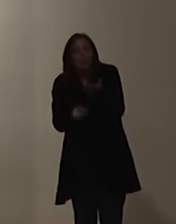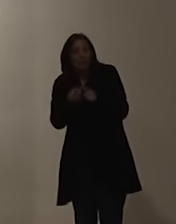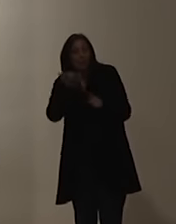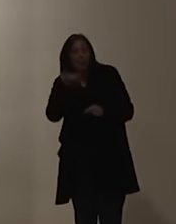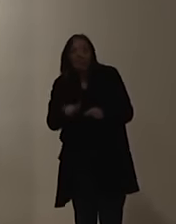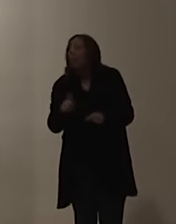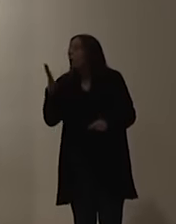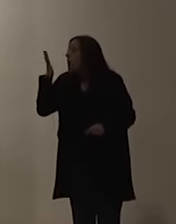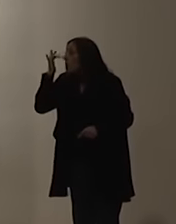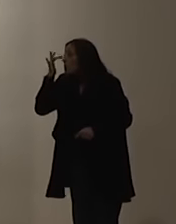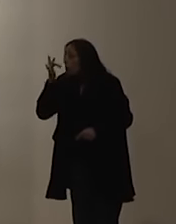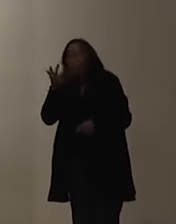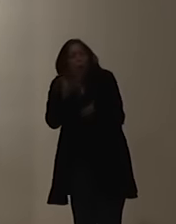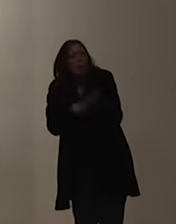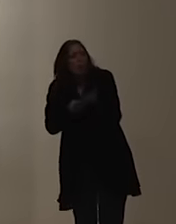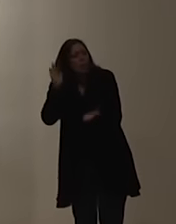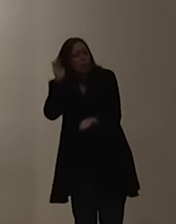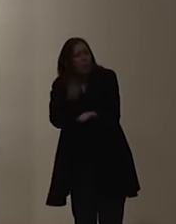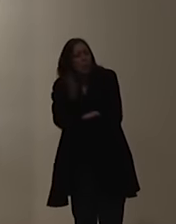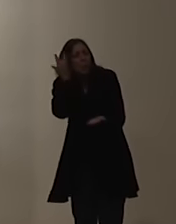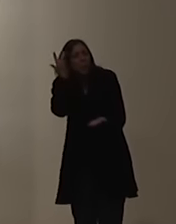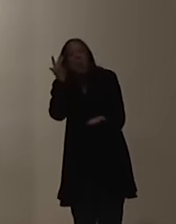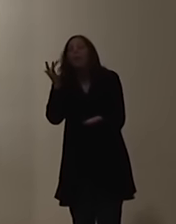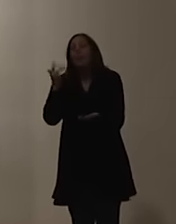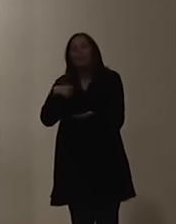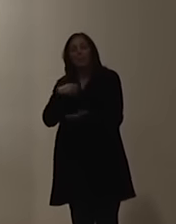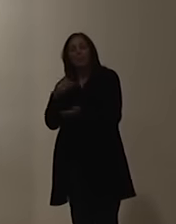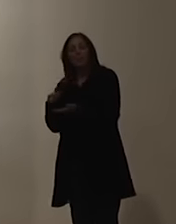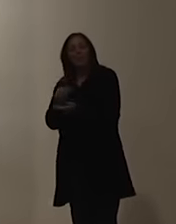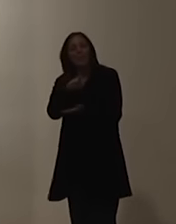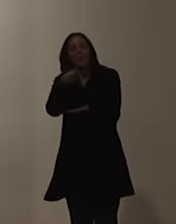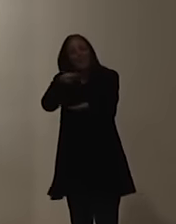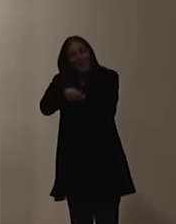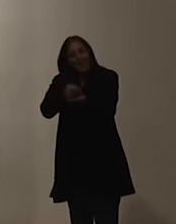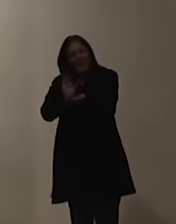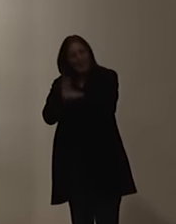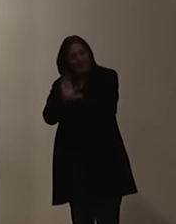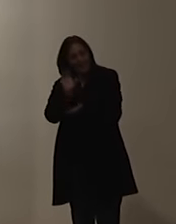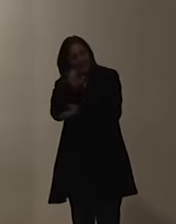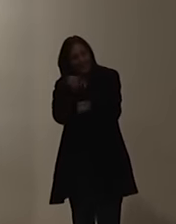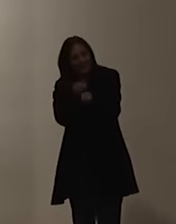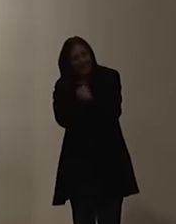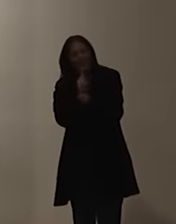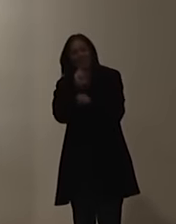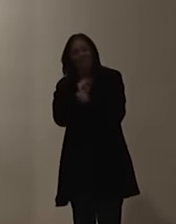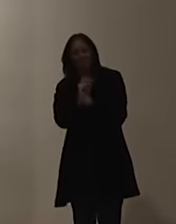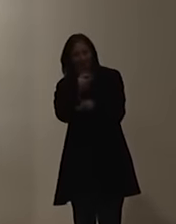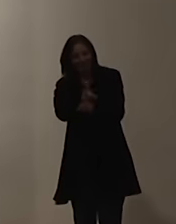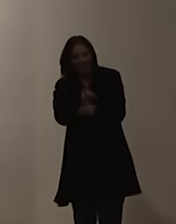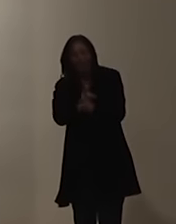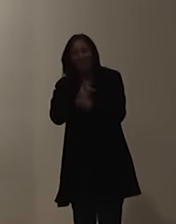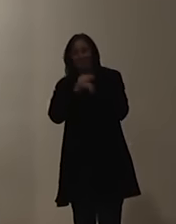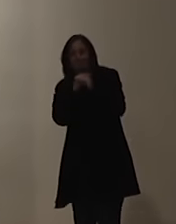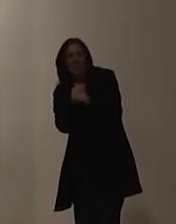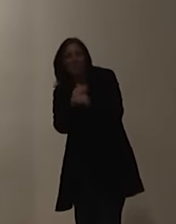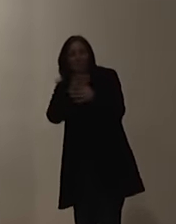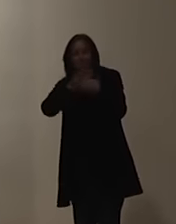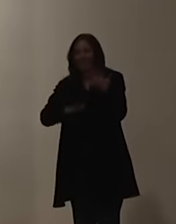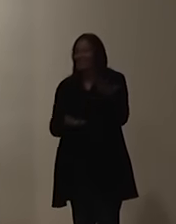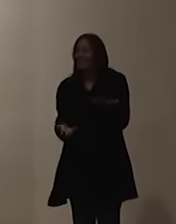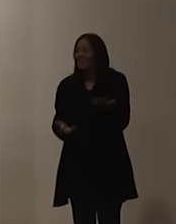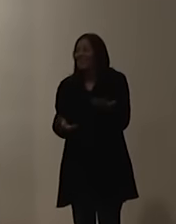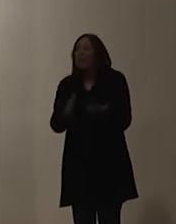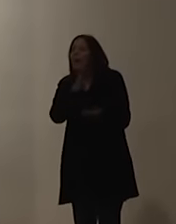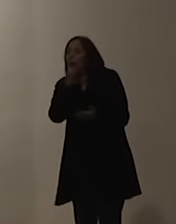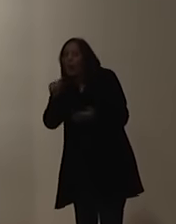for AIDS, tuberculosis, and malaria. And that's gonna happen with cancer once we stop saying, oh, cancer is not a disease in poor